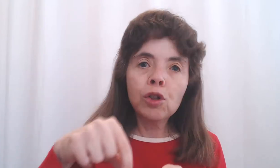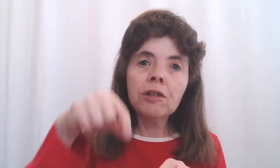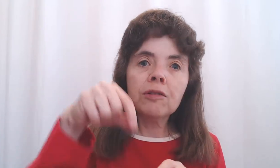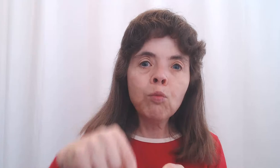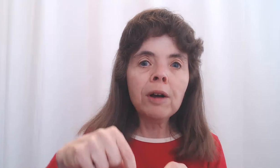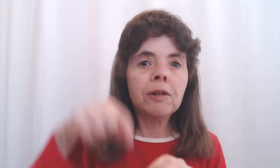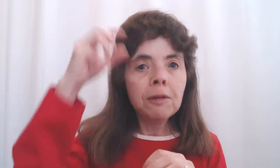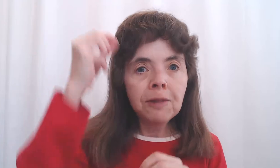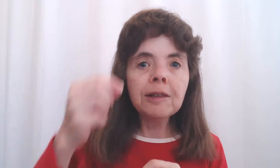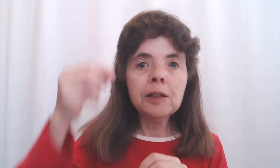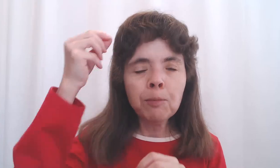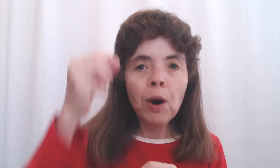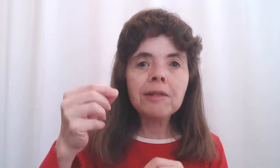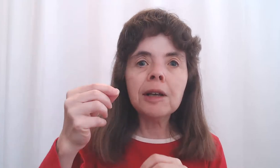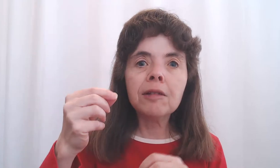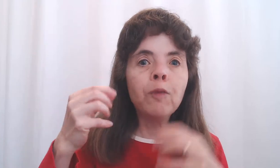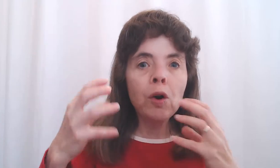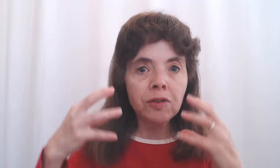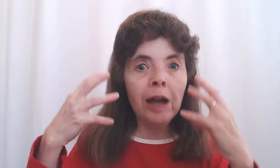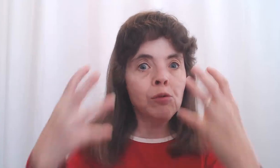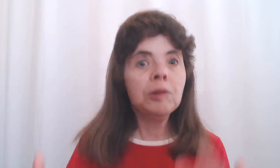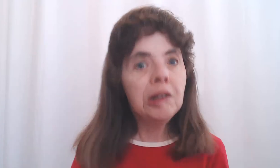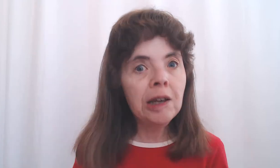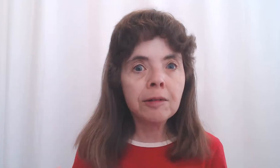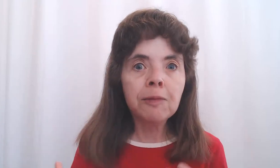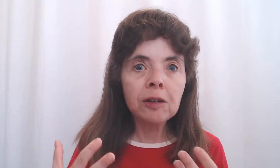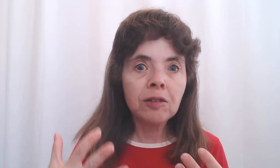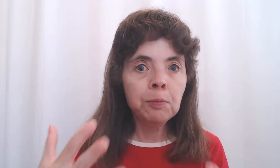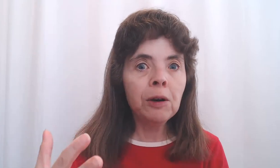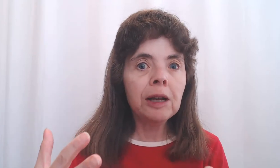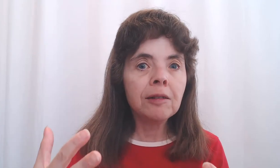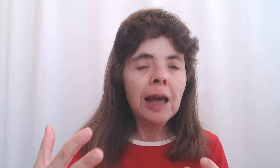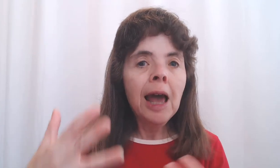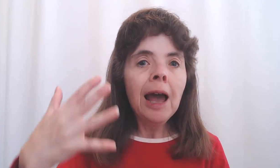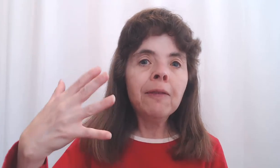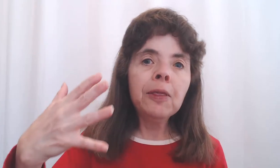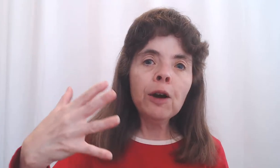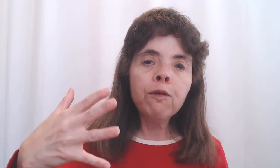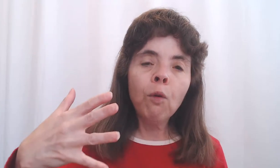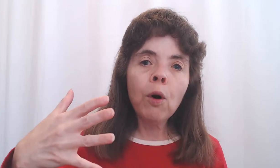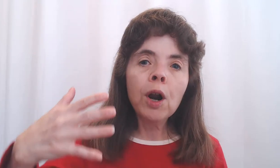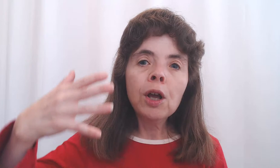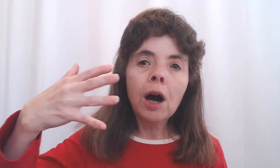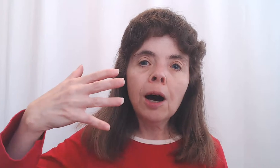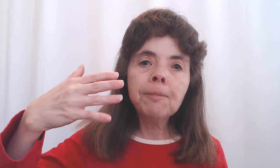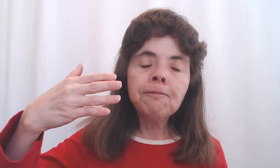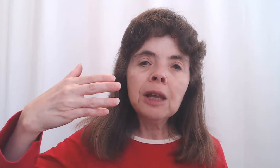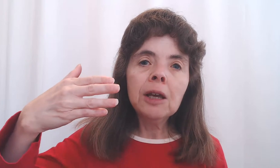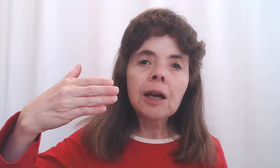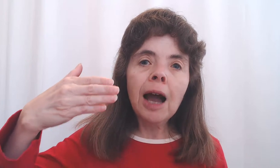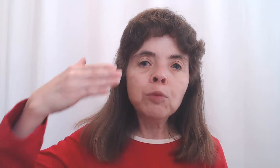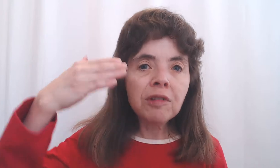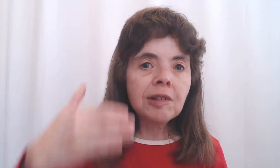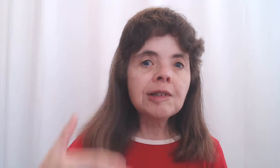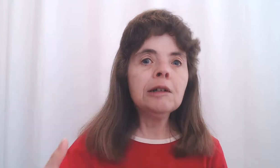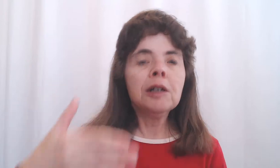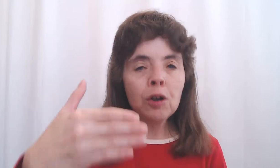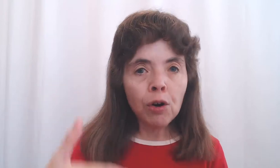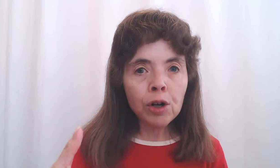Jesus was physically present as far as the actual details of the experience. And therefore, I would still encourage